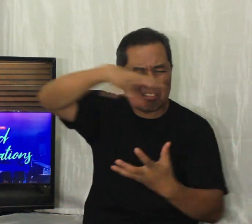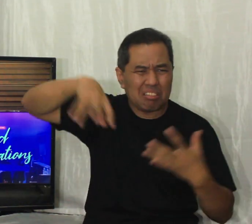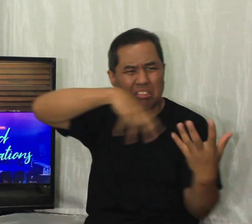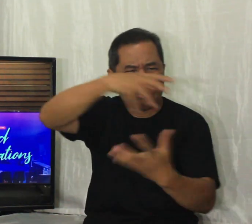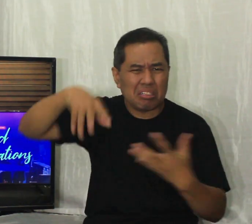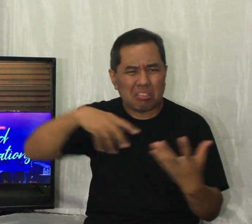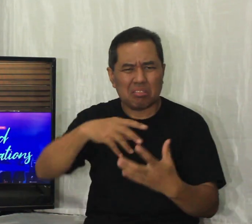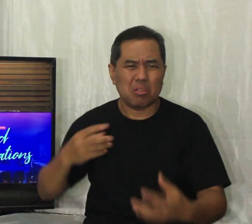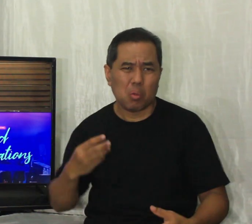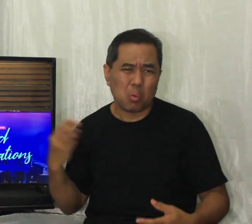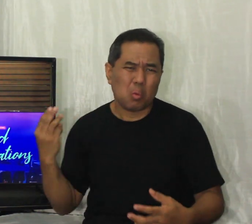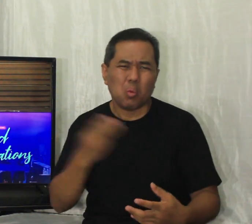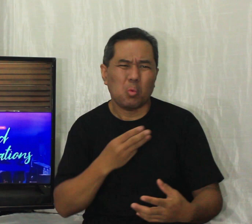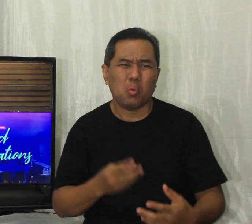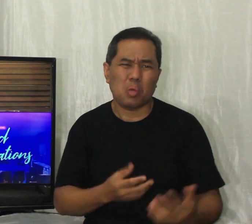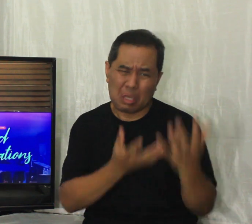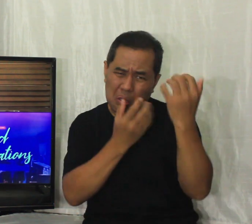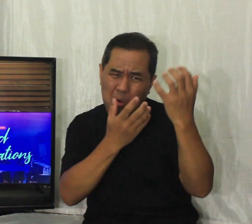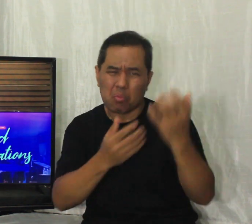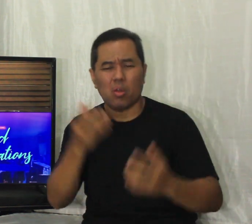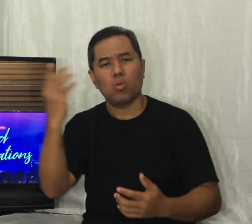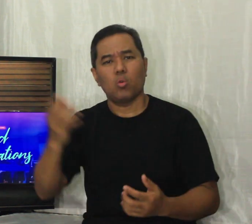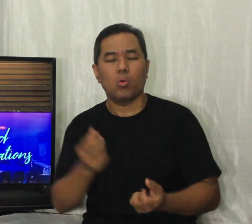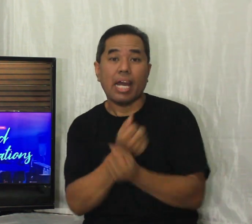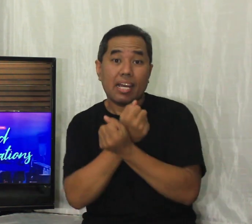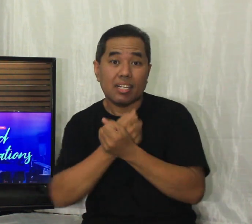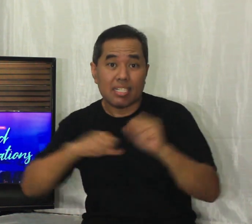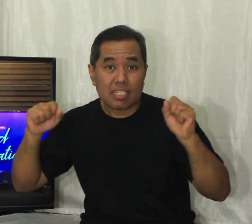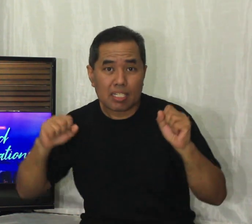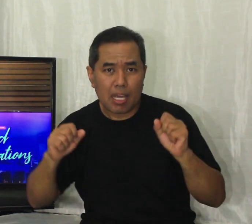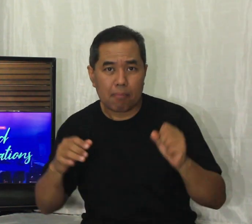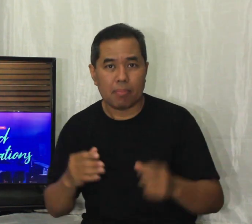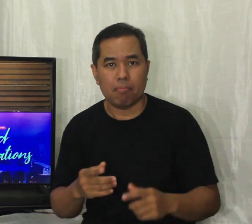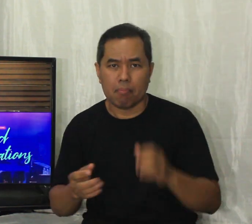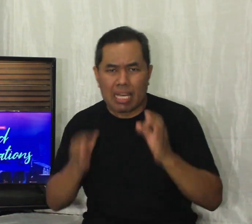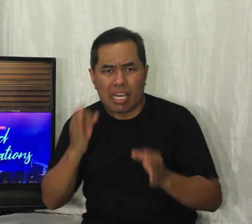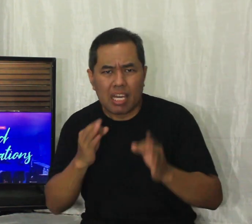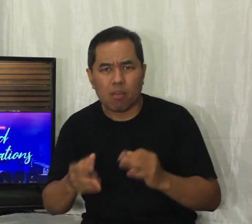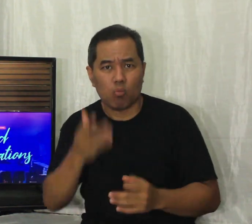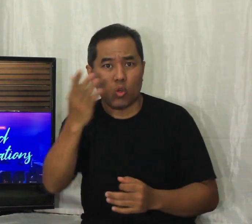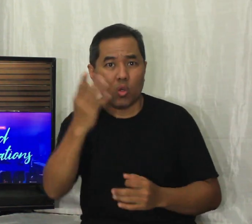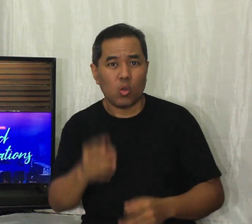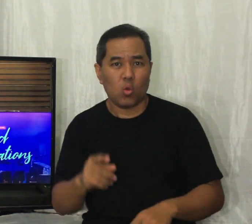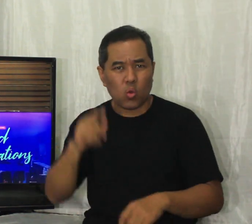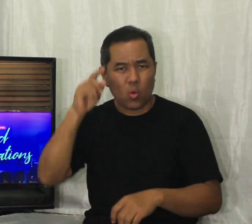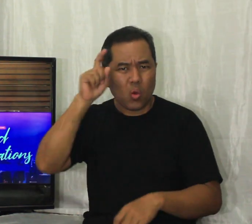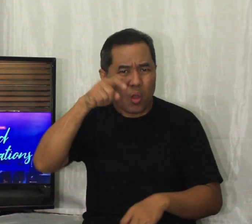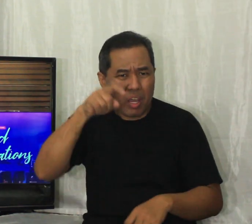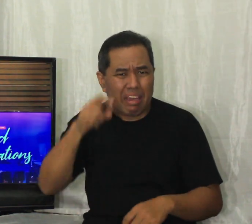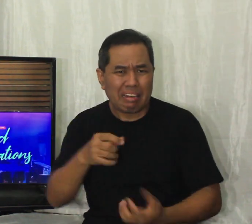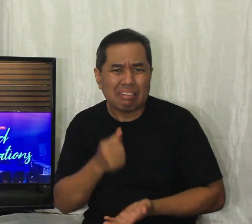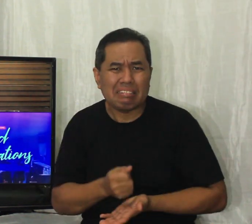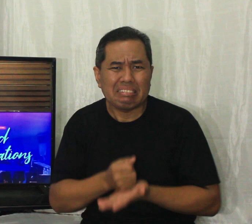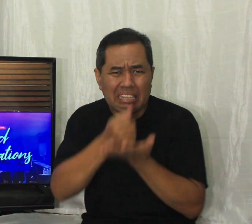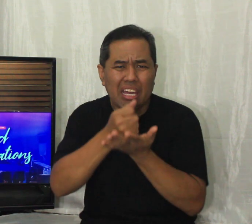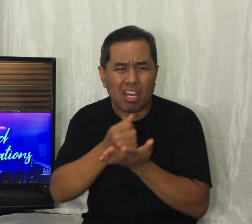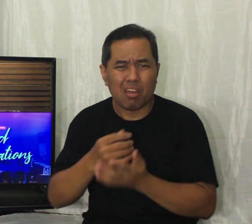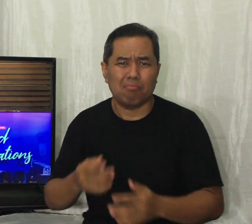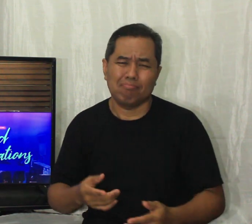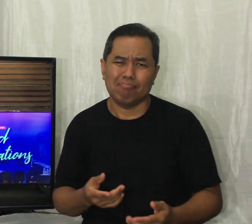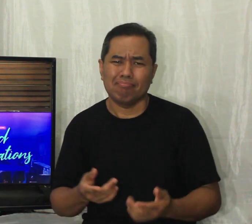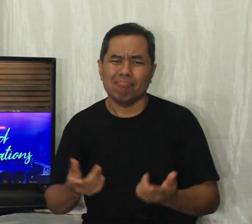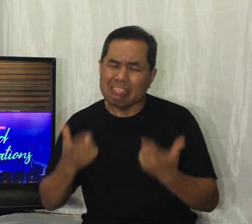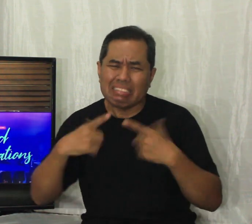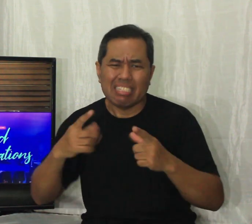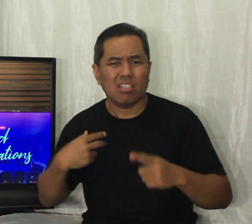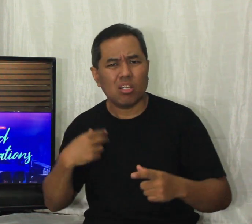today, wherever you are, that you are safe. If you are in need of any help, please let us know. Get in touch with us, and we will